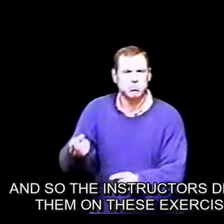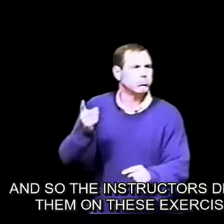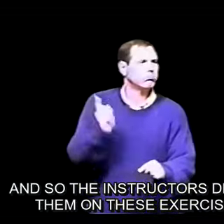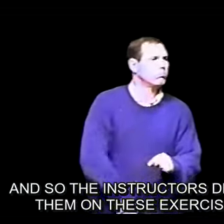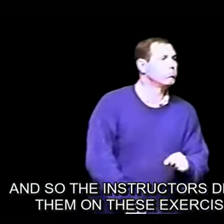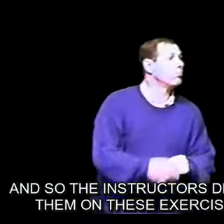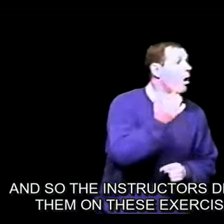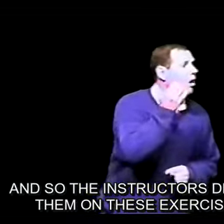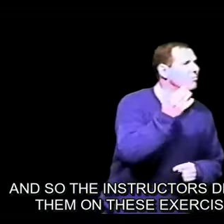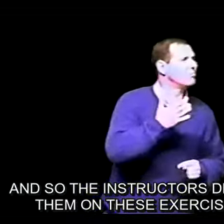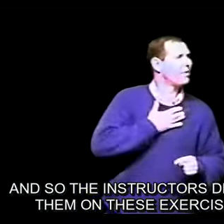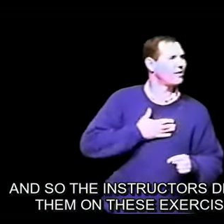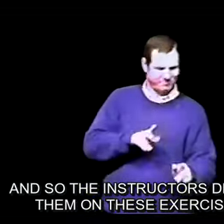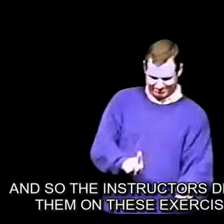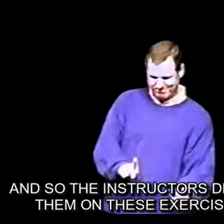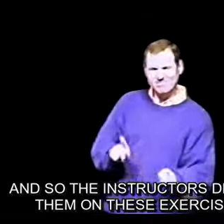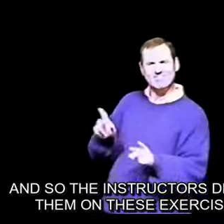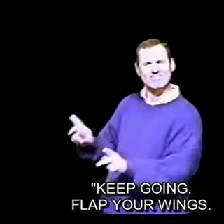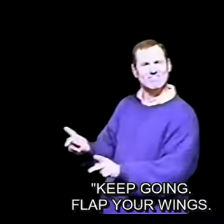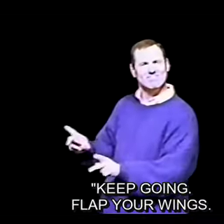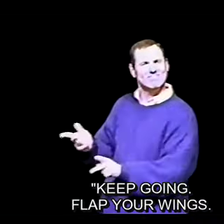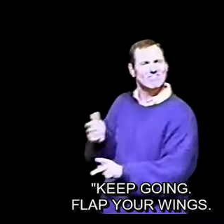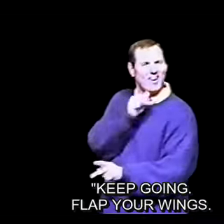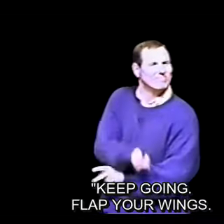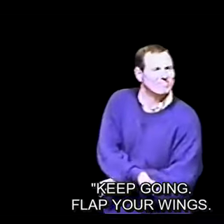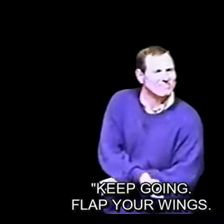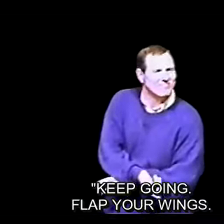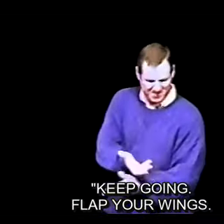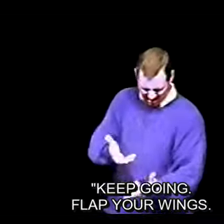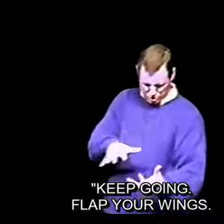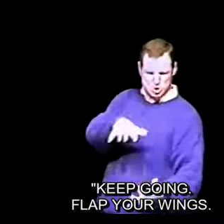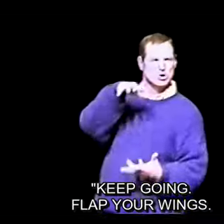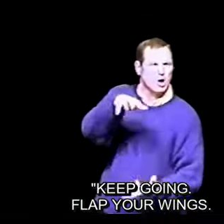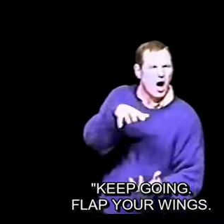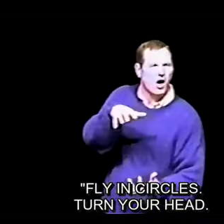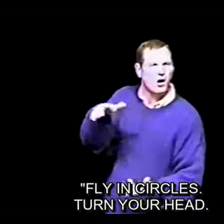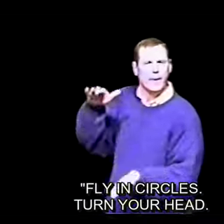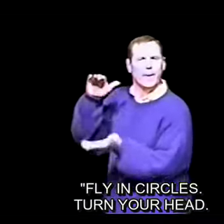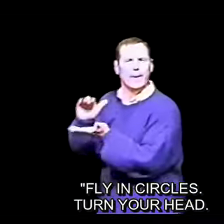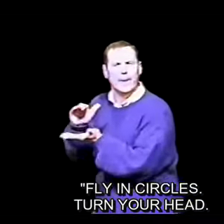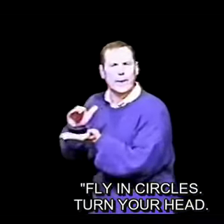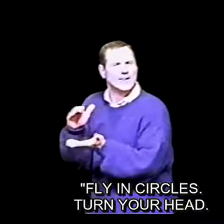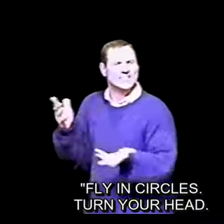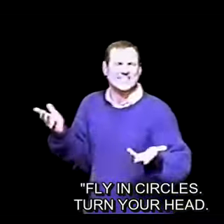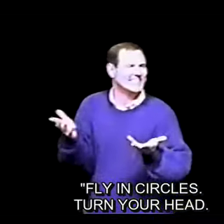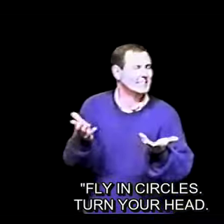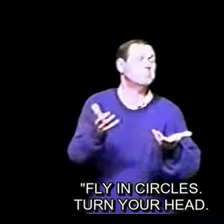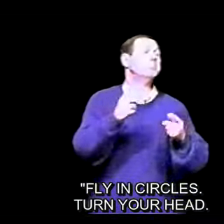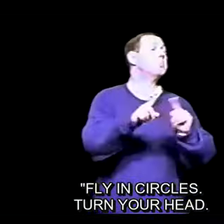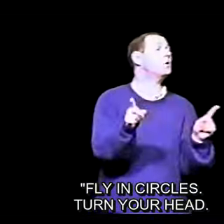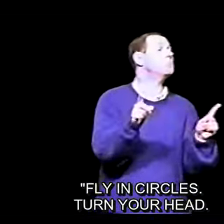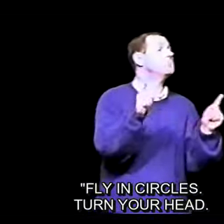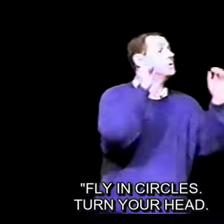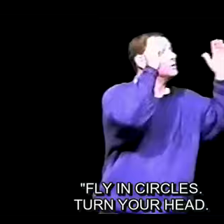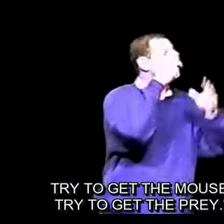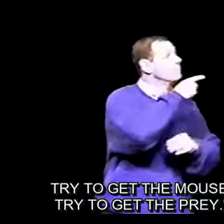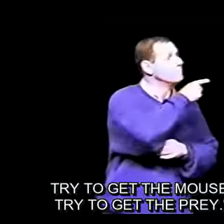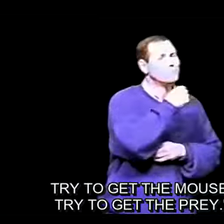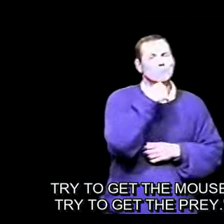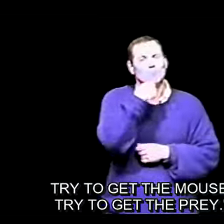these exercises. Keep going, flap your wings, fly in circles, turn your head, try to get the mouse,